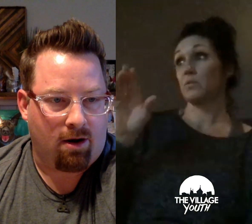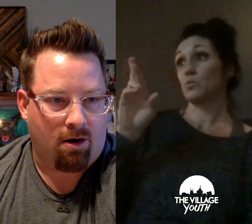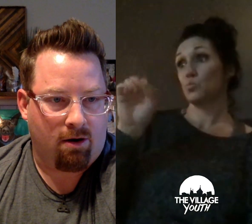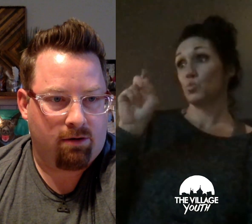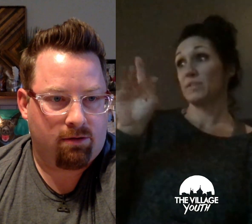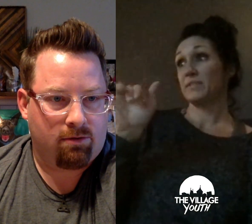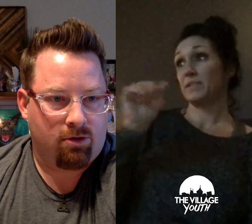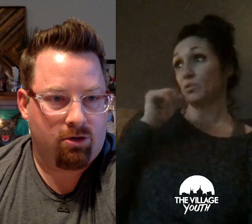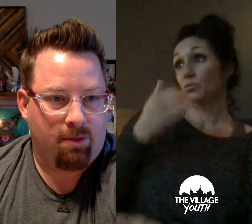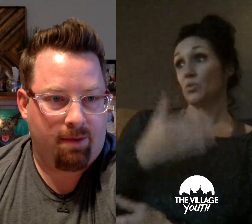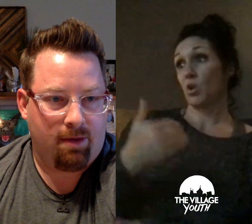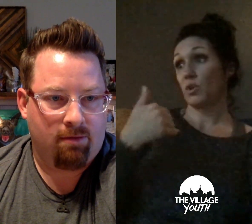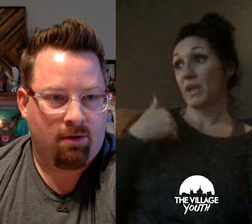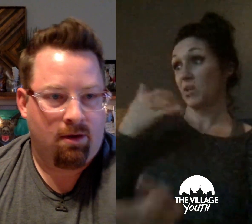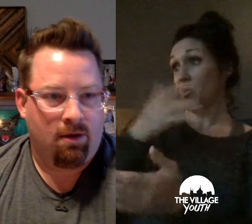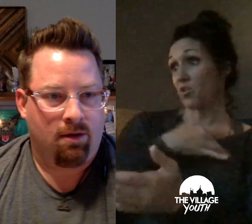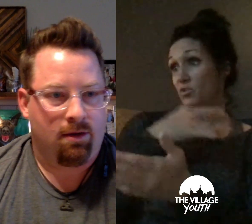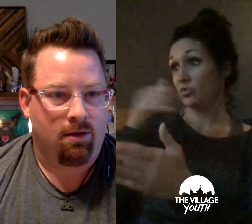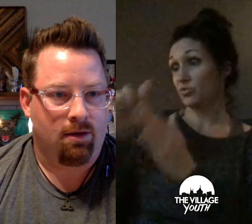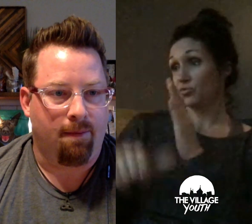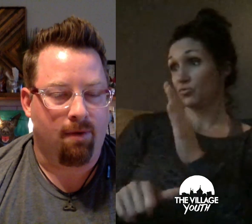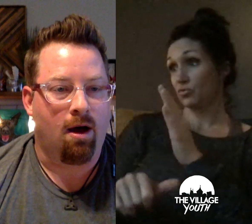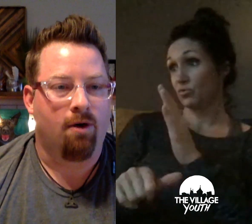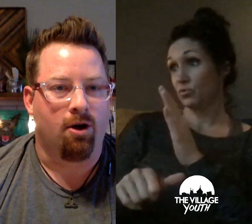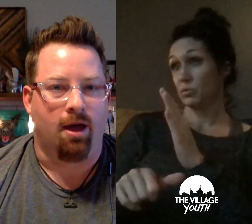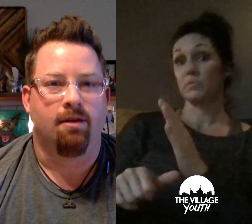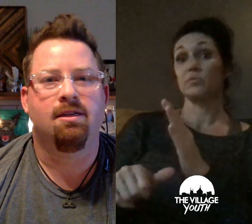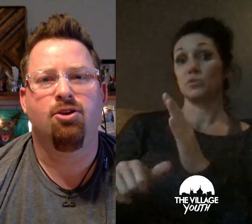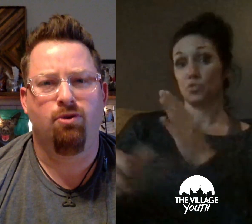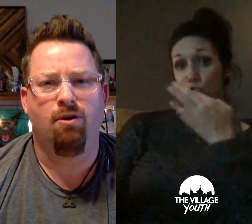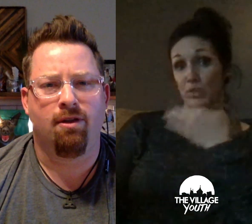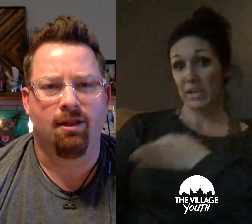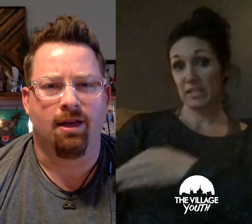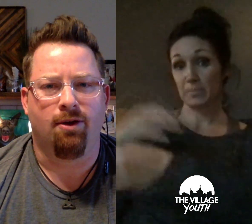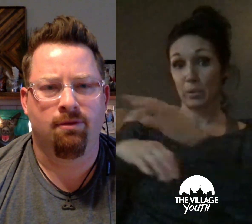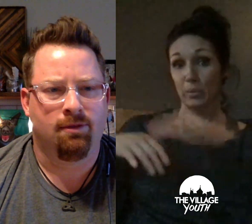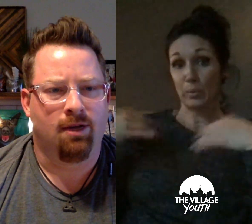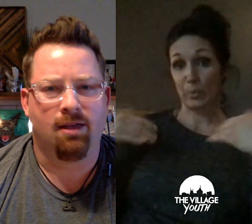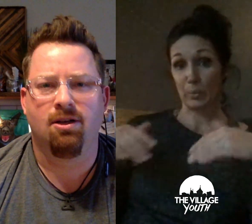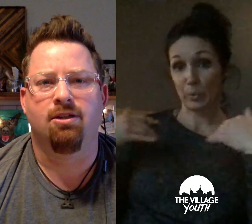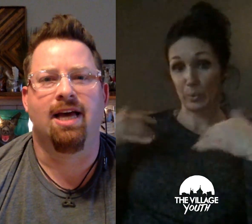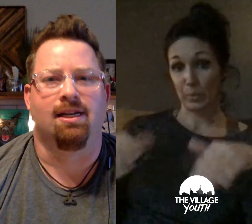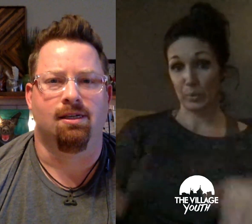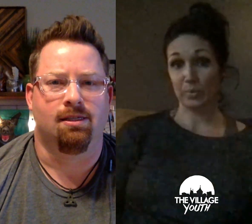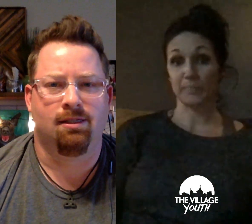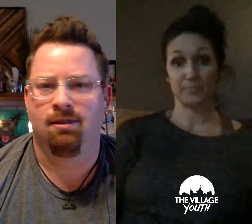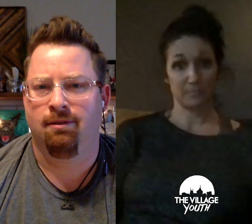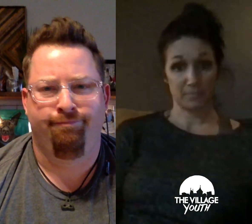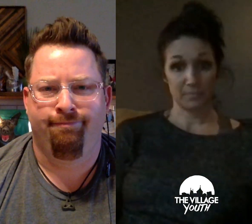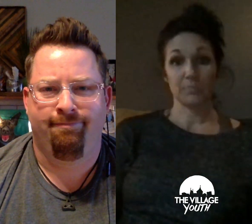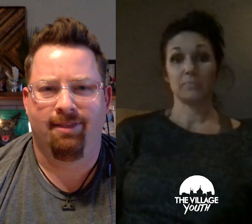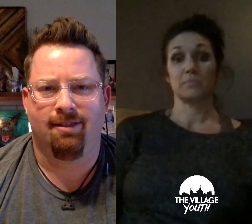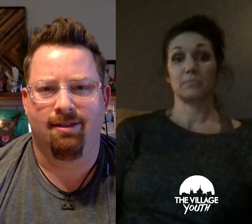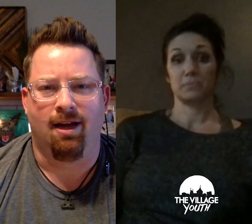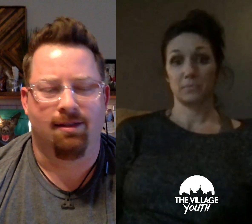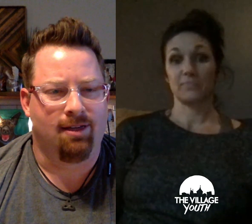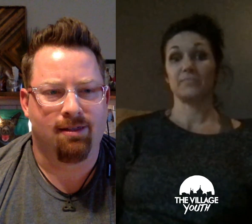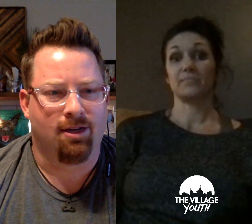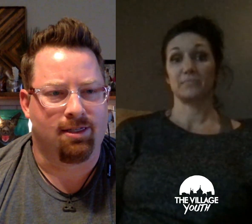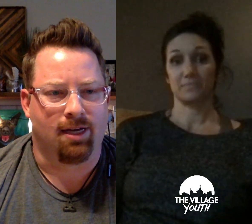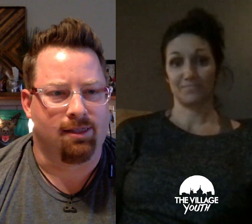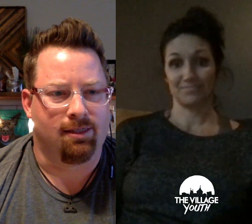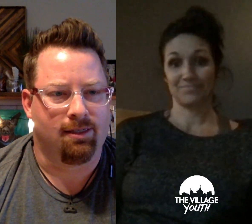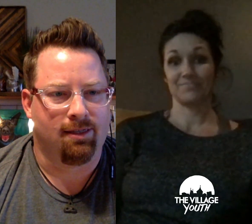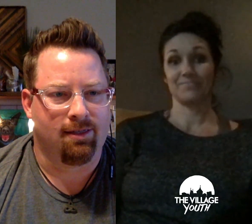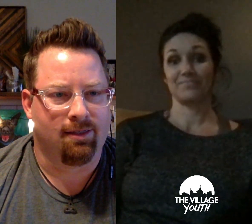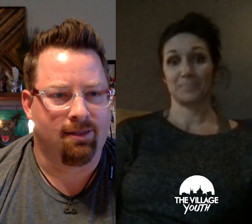just had heart surgery, maybe? Transplant. Yep. Oh, okay. See, you know all the lingo. I saw Texas. Yeah, TX transplant. Yeah, I don't know. I